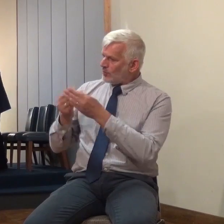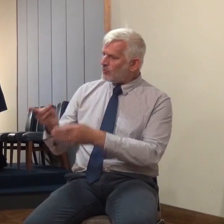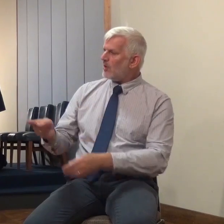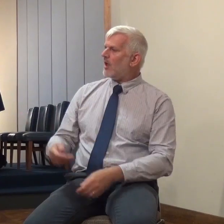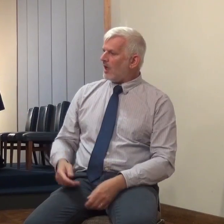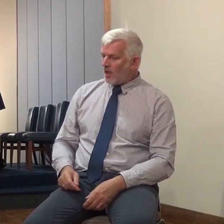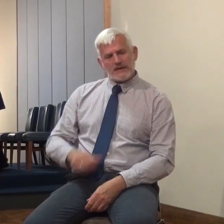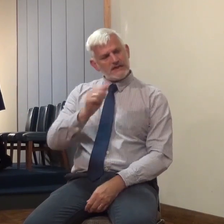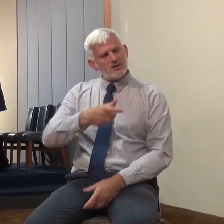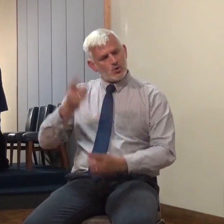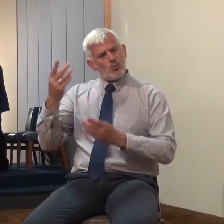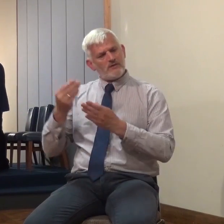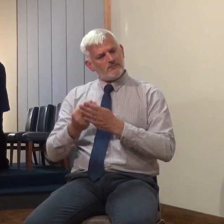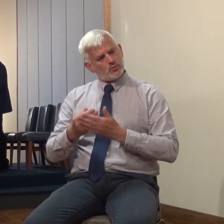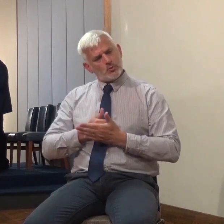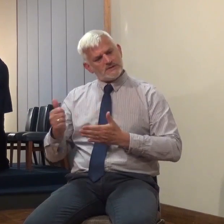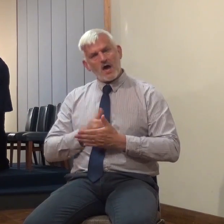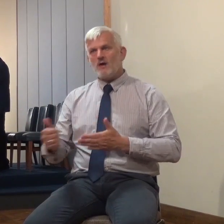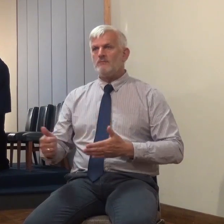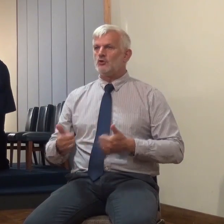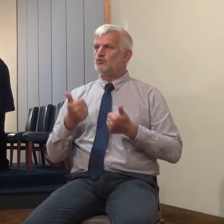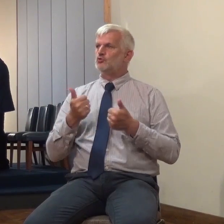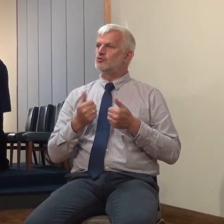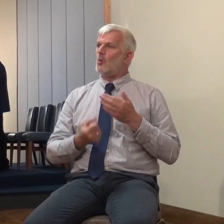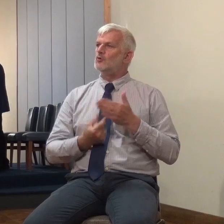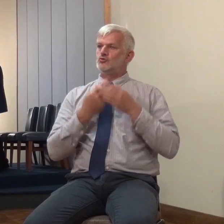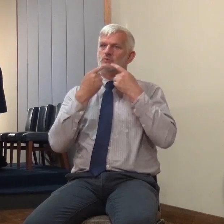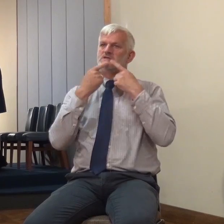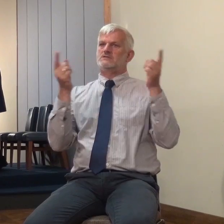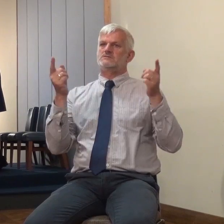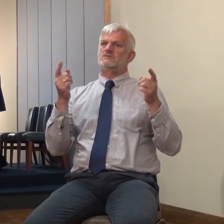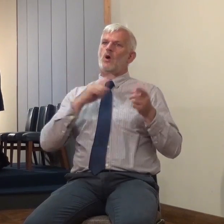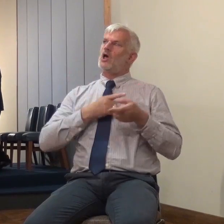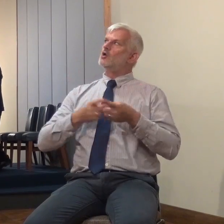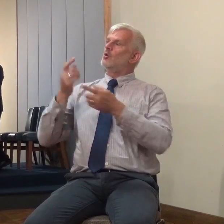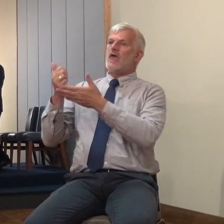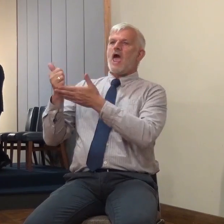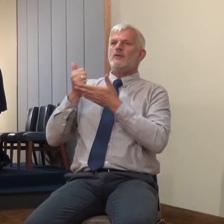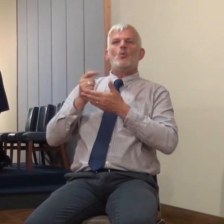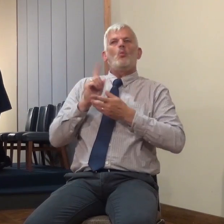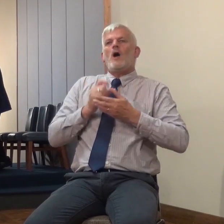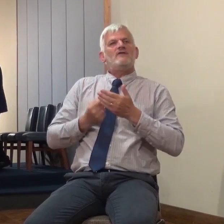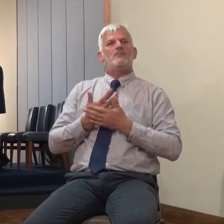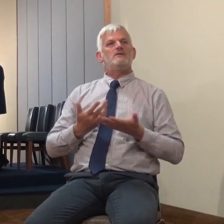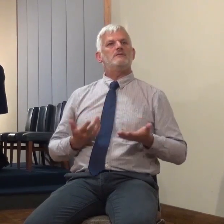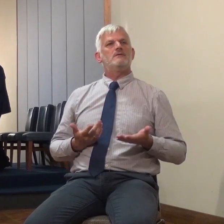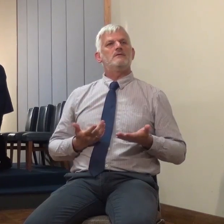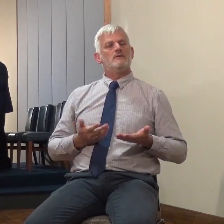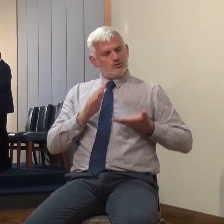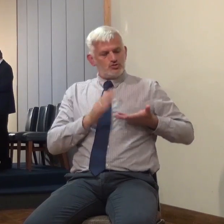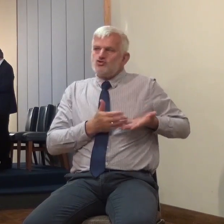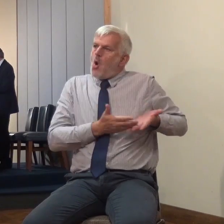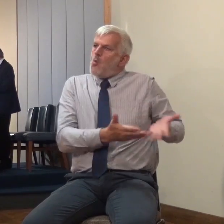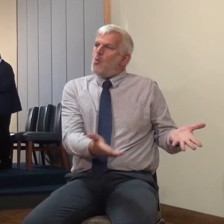point. We will have his help wherever we turn. And knowing that should show how